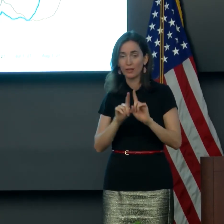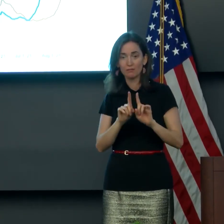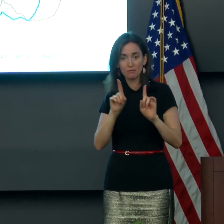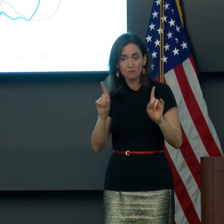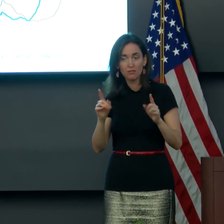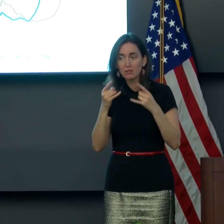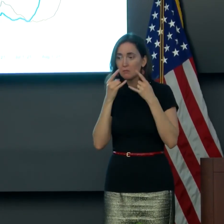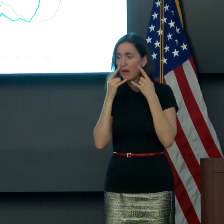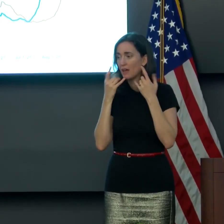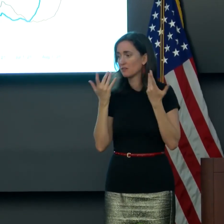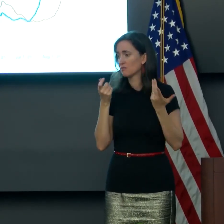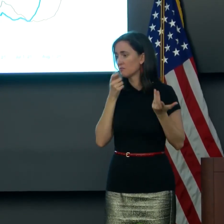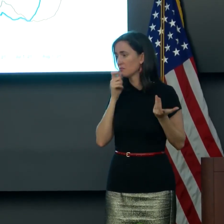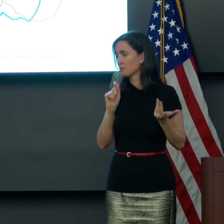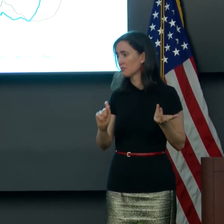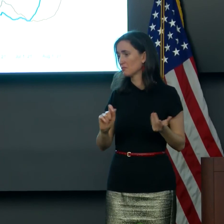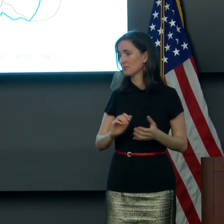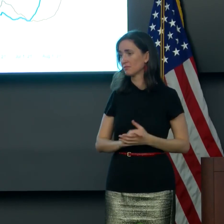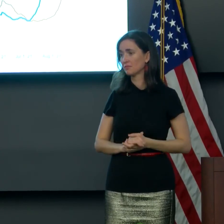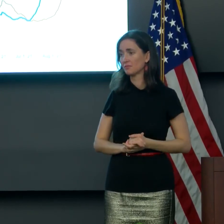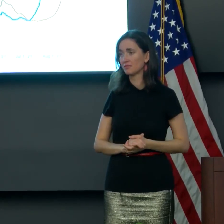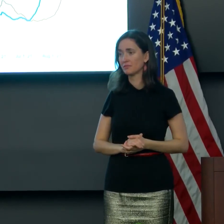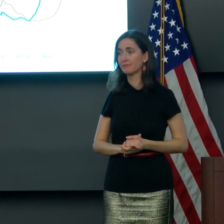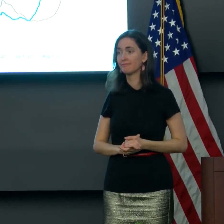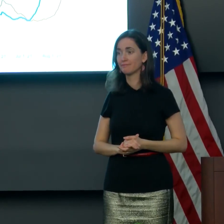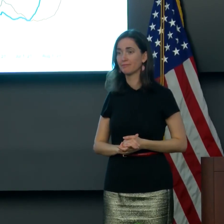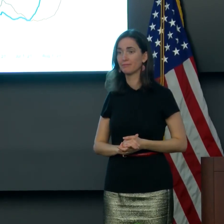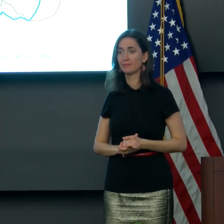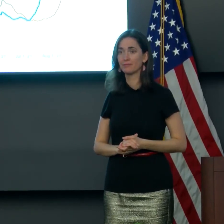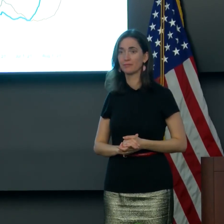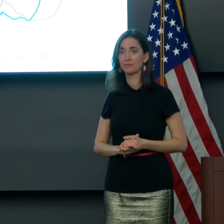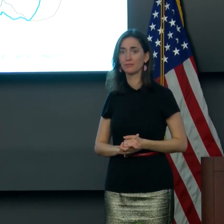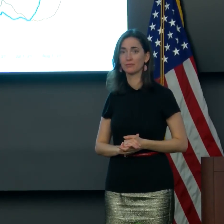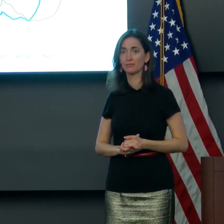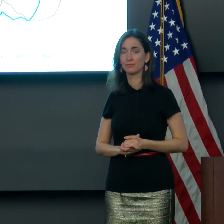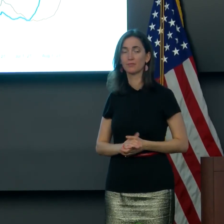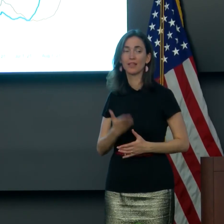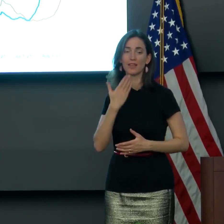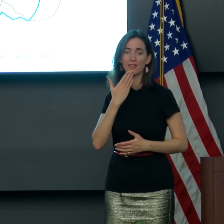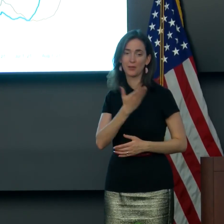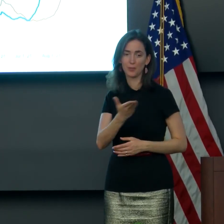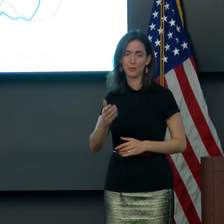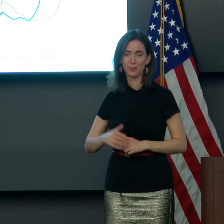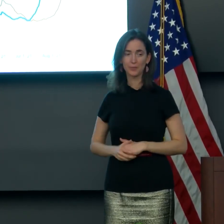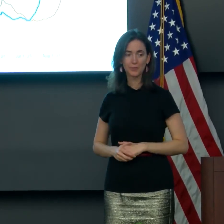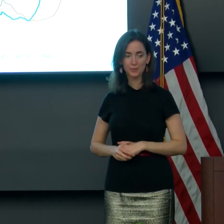distance from others. Thank you.